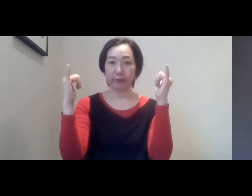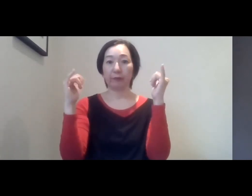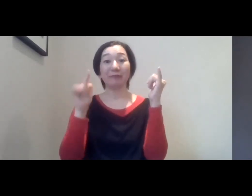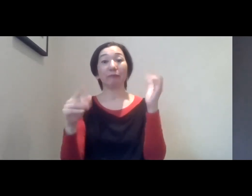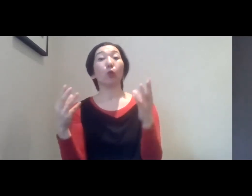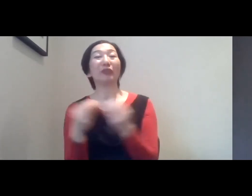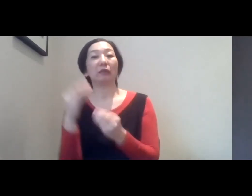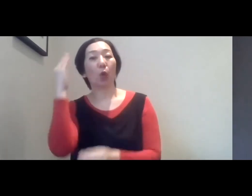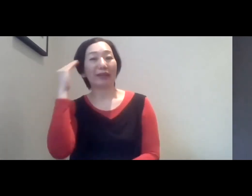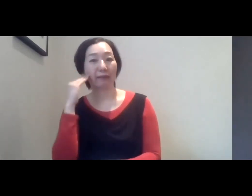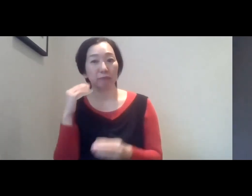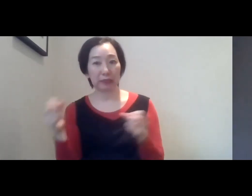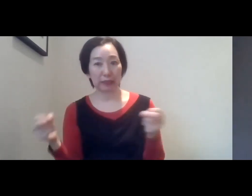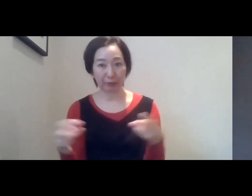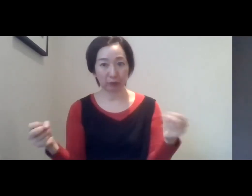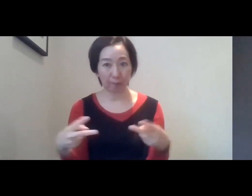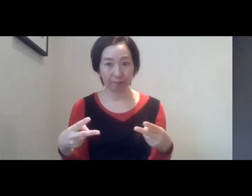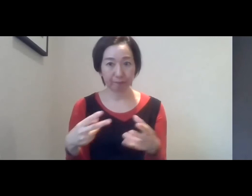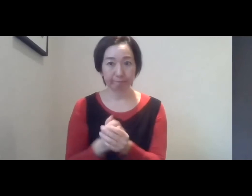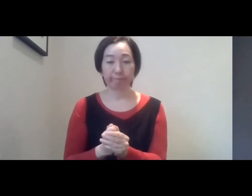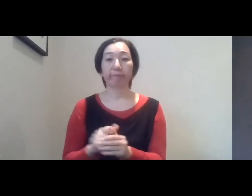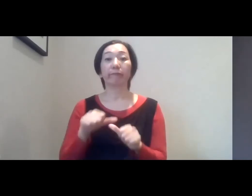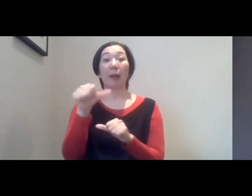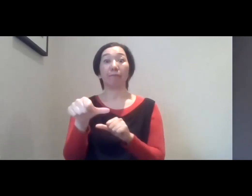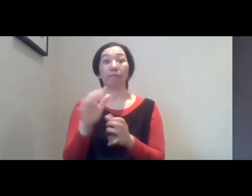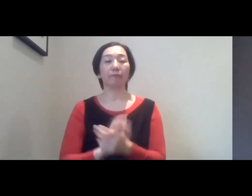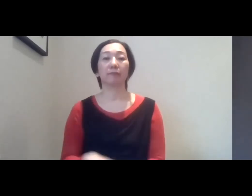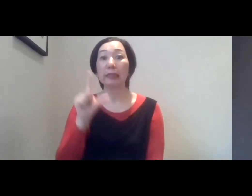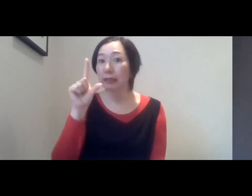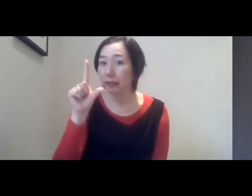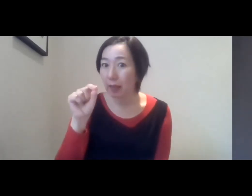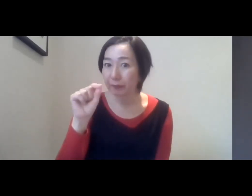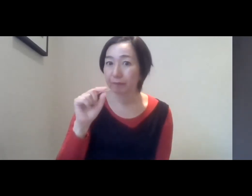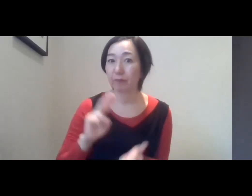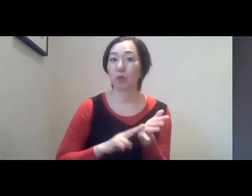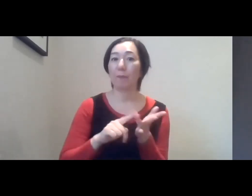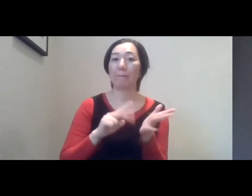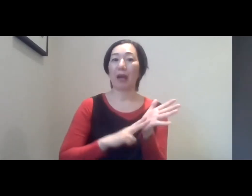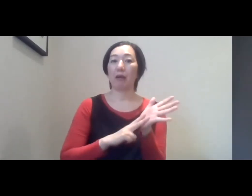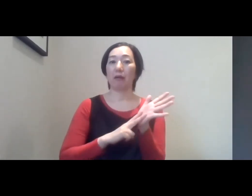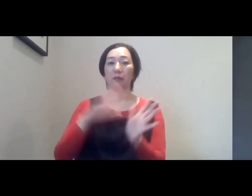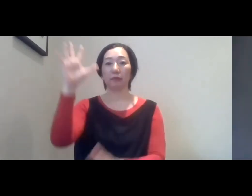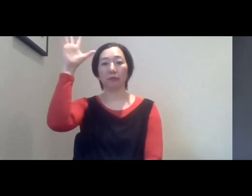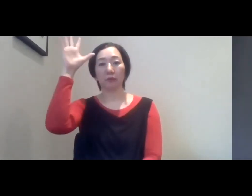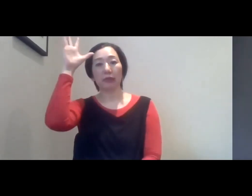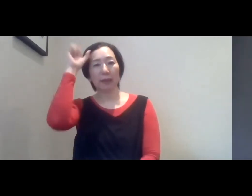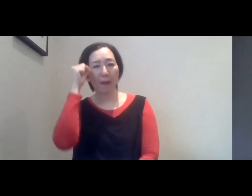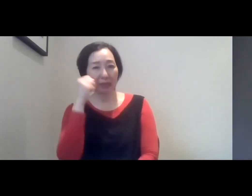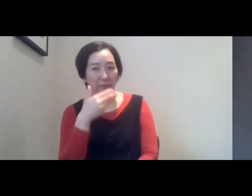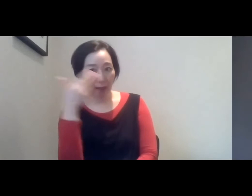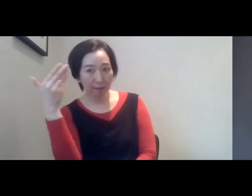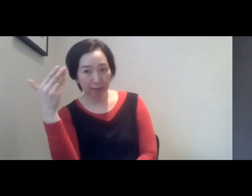at their festival, at one of their festivals, and the subtitles will be in Korean. And then on the 11th of